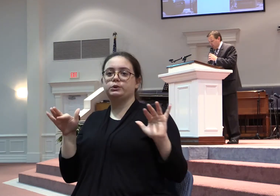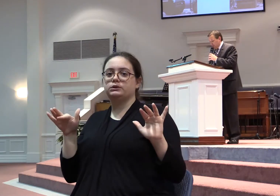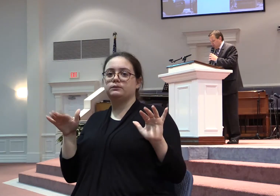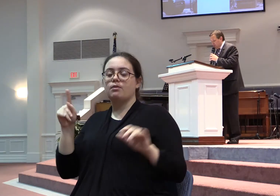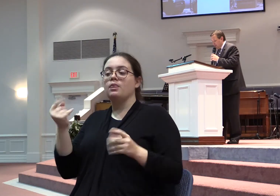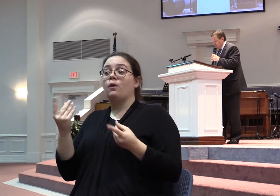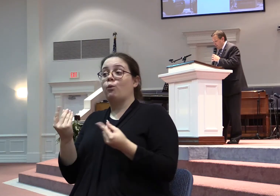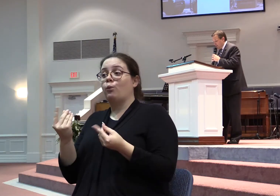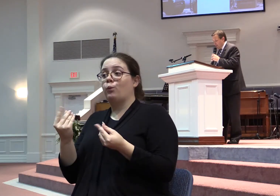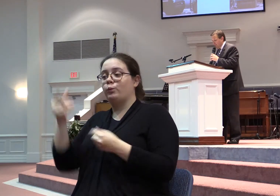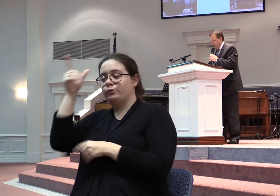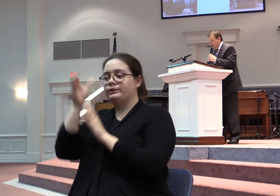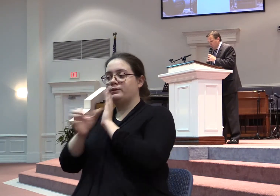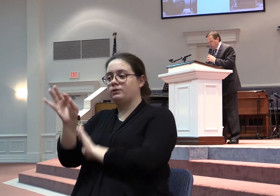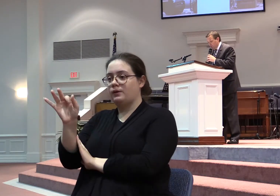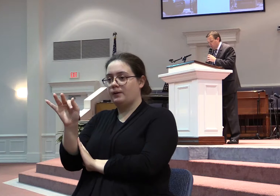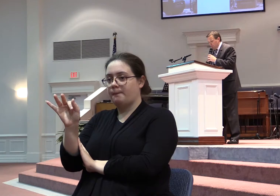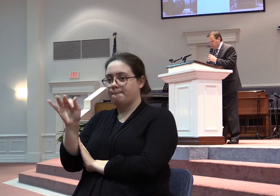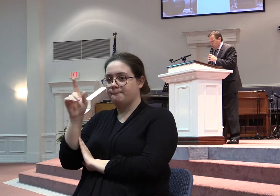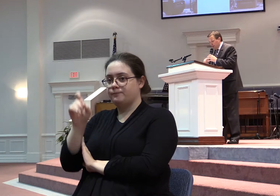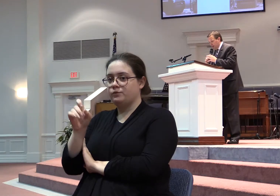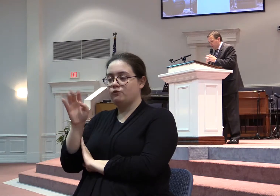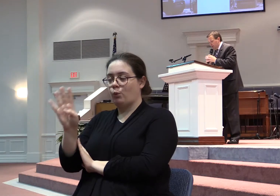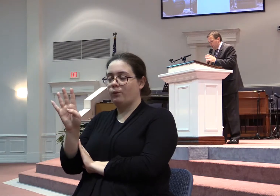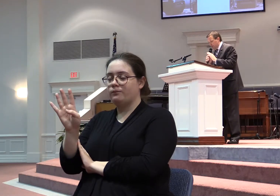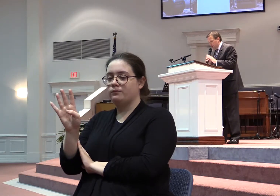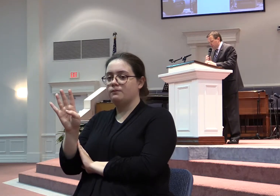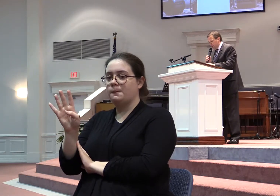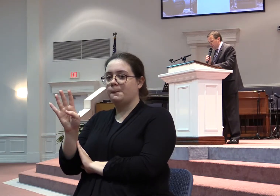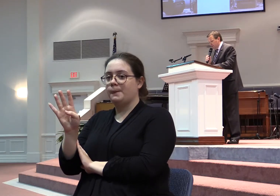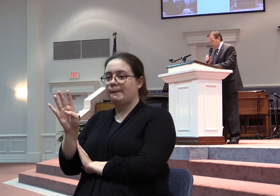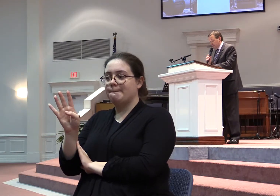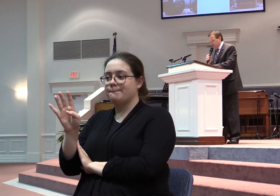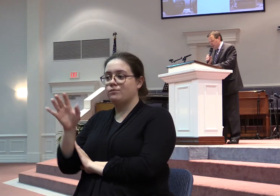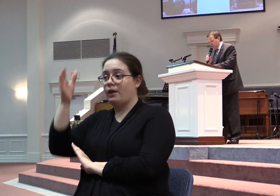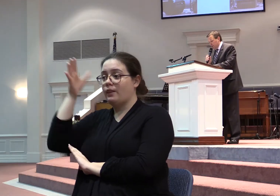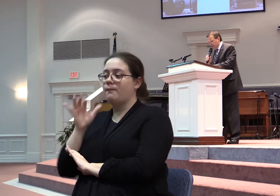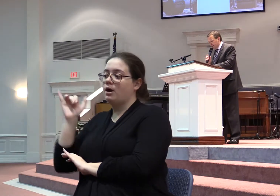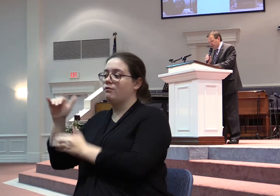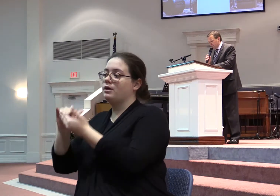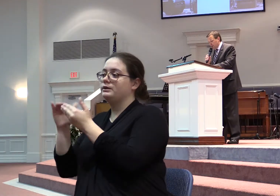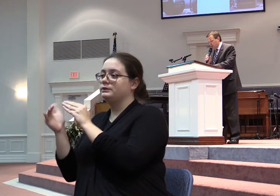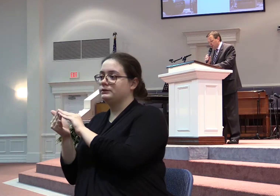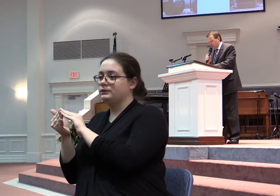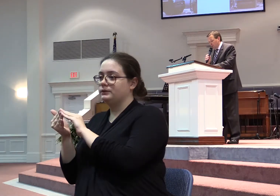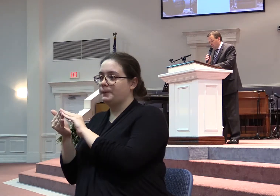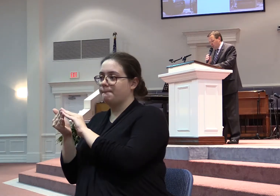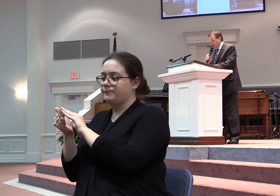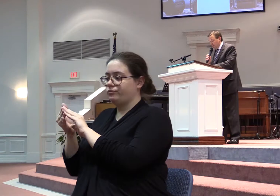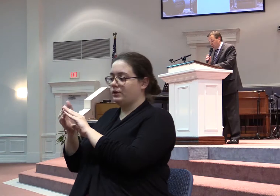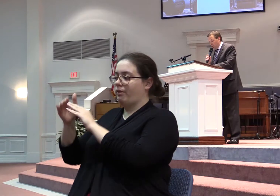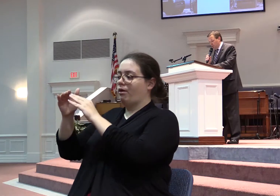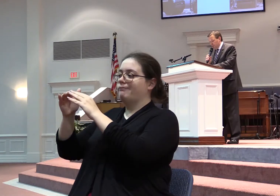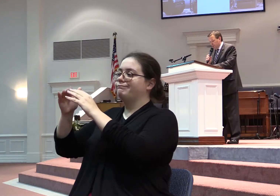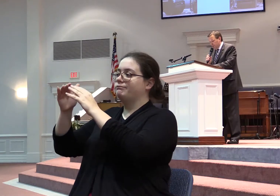Bible says in Genesis chapter 19, verse 4, but before they lay down, the men of the city, even the men of Sodom, passed the house round, both old